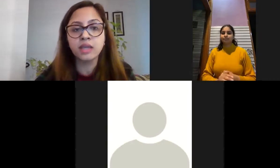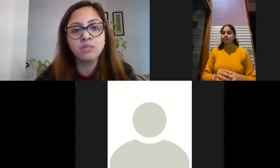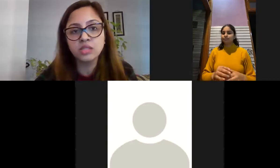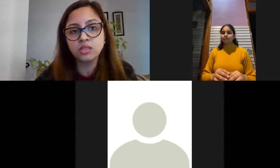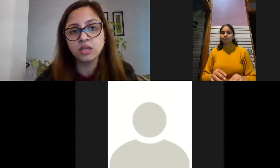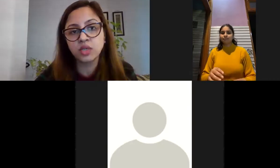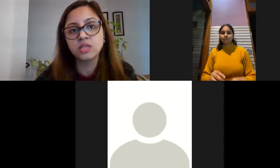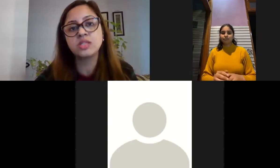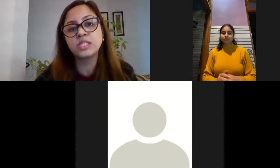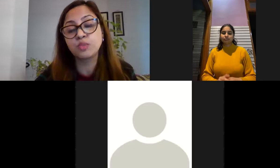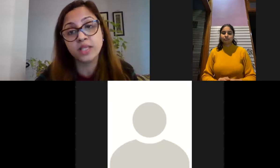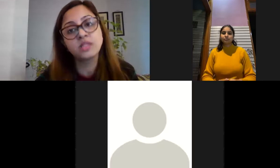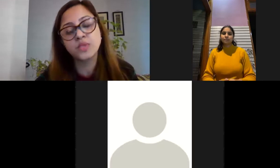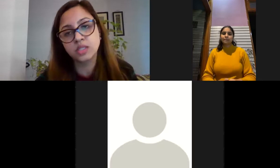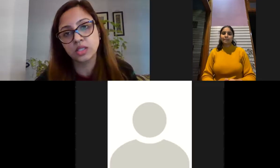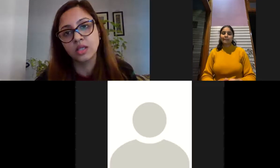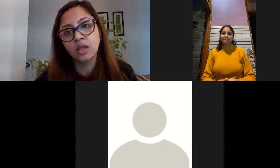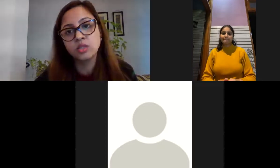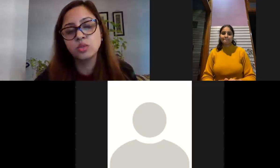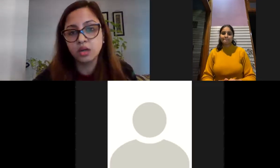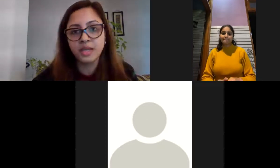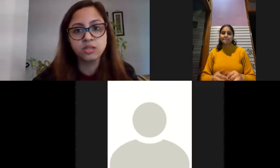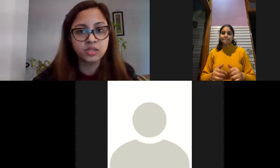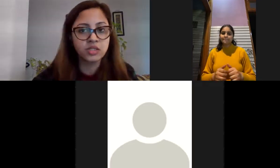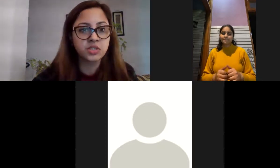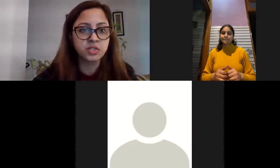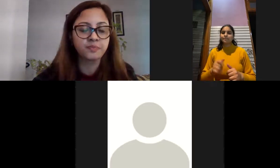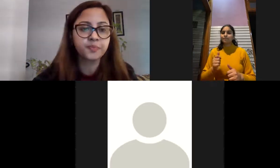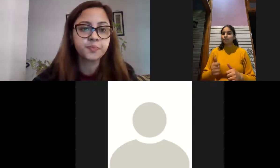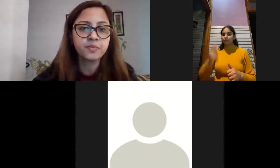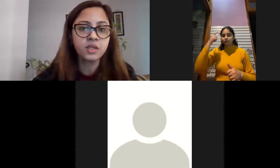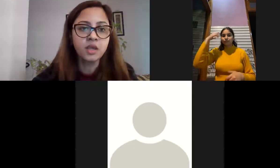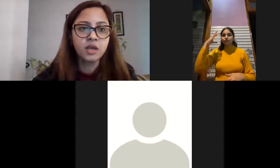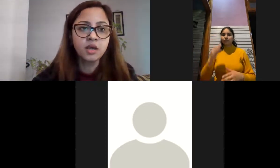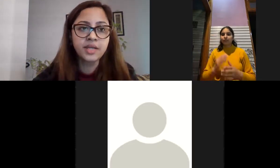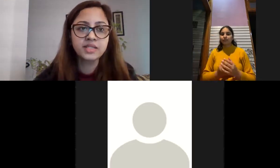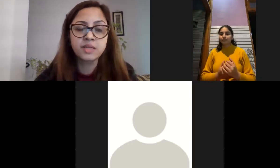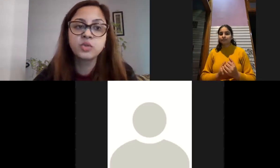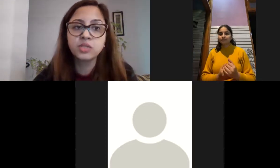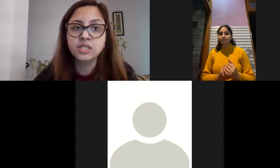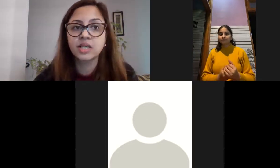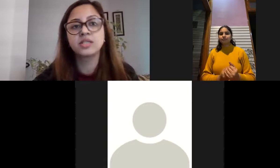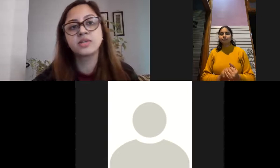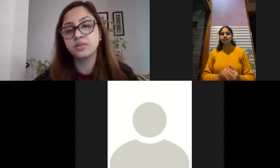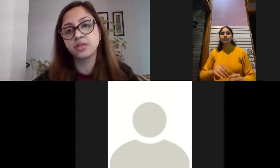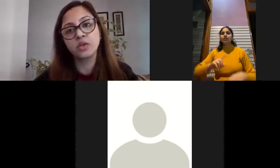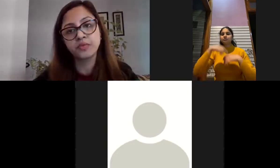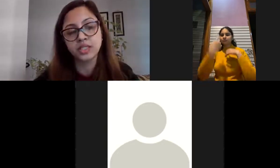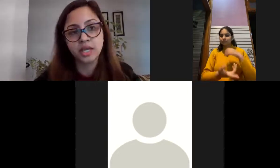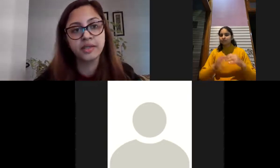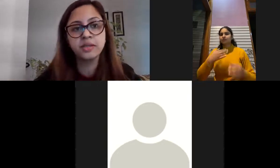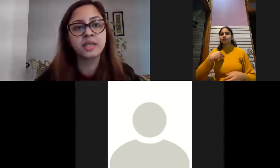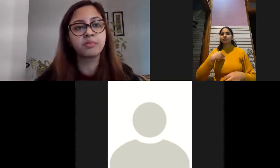and animalistic racial specificity to her mental condition. Next, I'm going to discuss the rhetoric